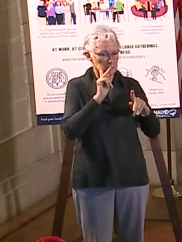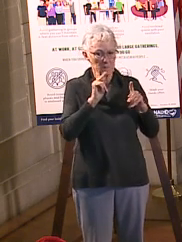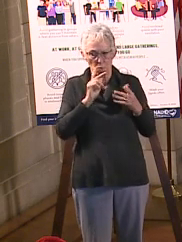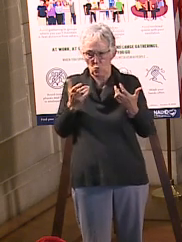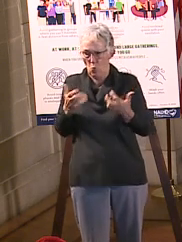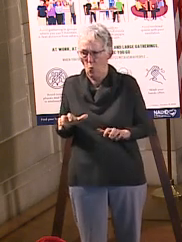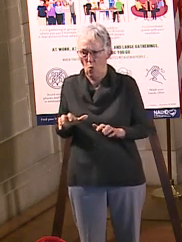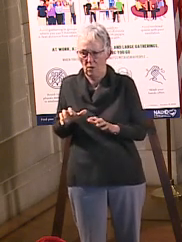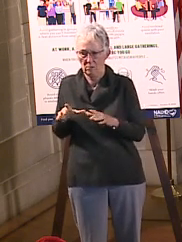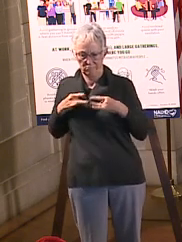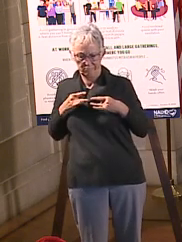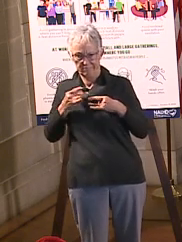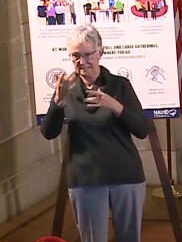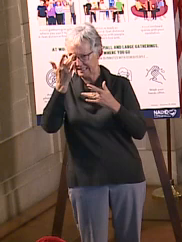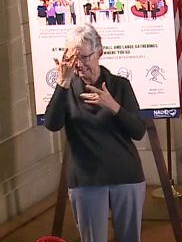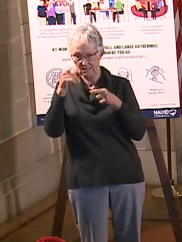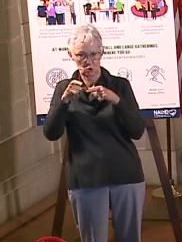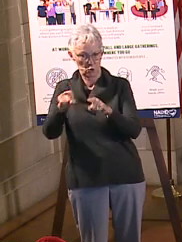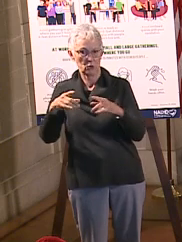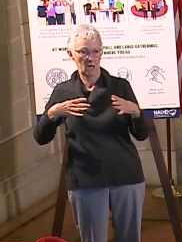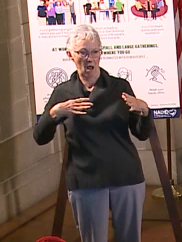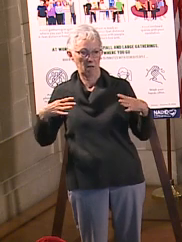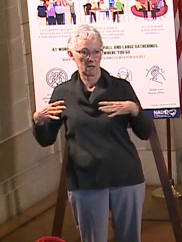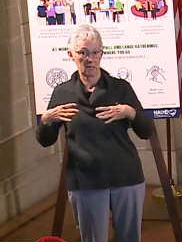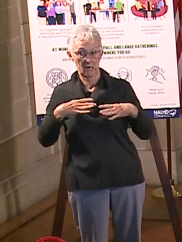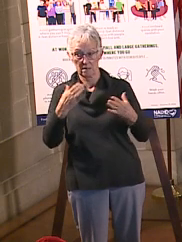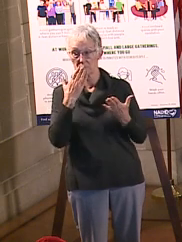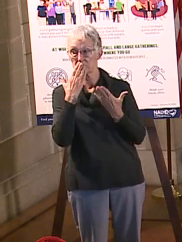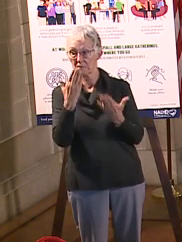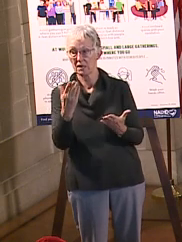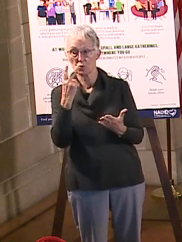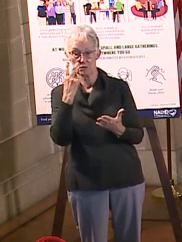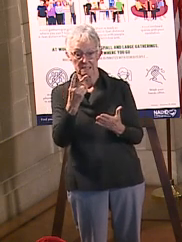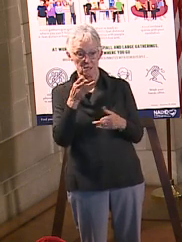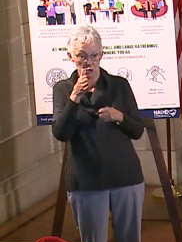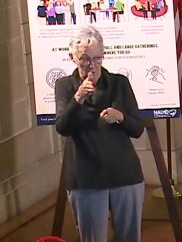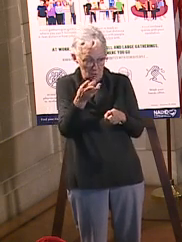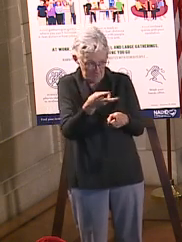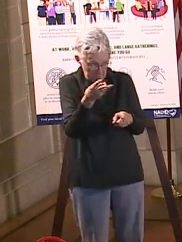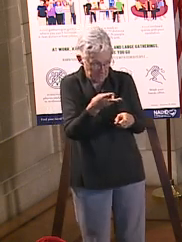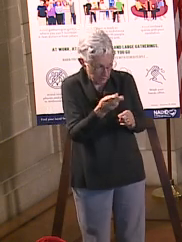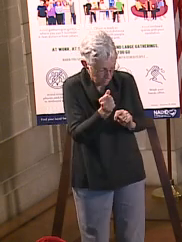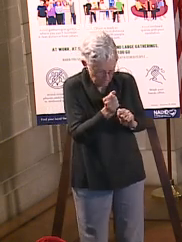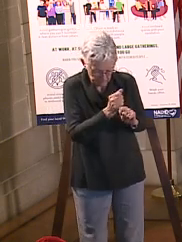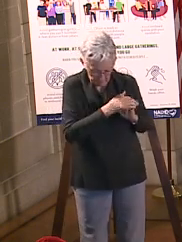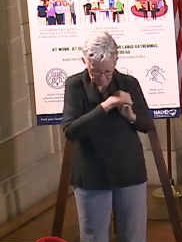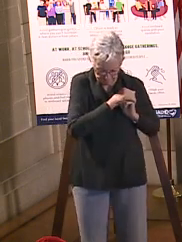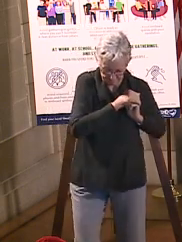help us slow down the spread of the virus. Thanks very much, and we'll see you on Wednesday. Thank you, Francis.